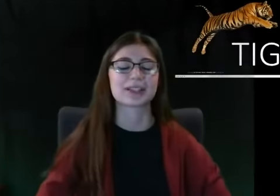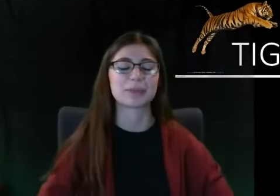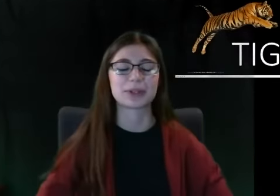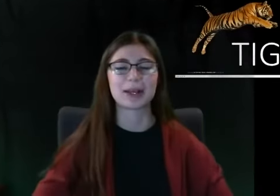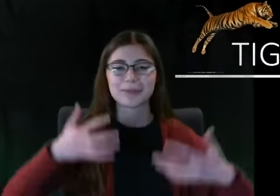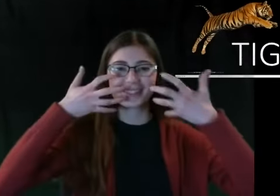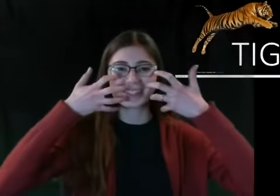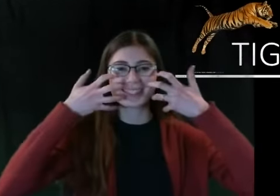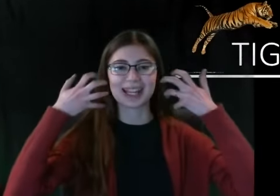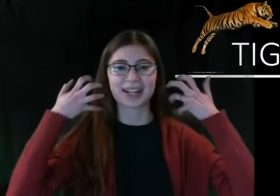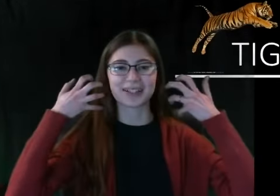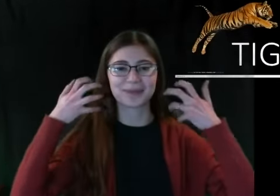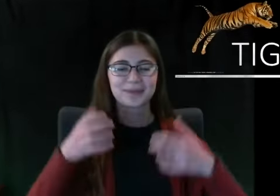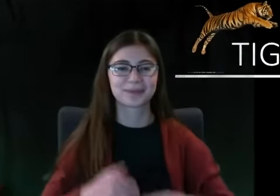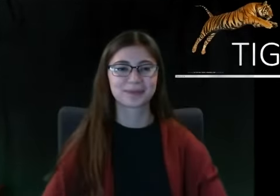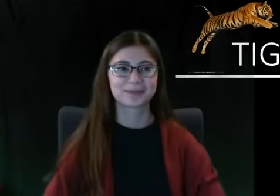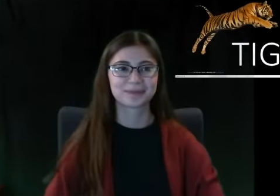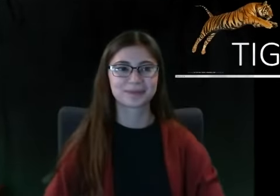them out. Tiger.